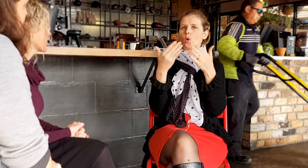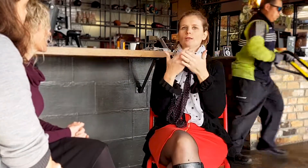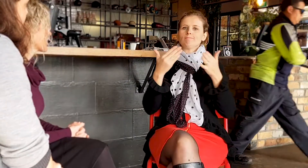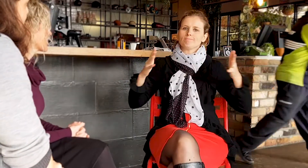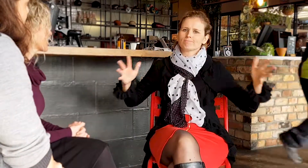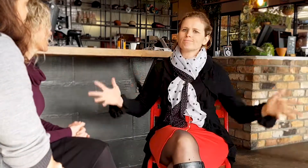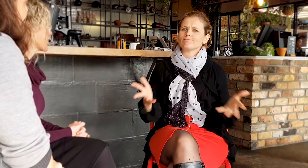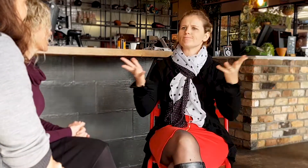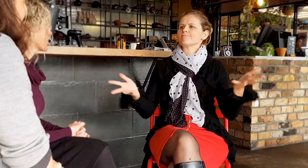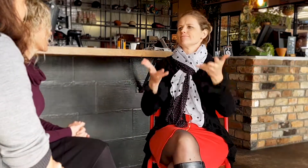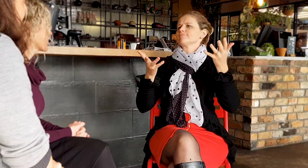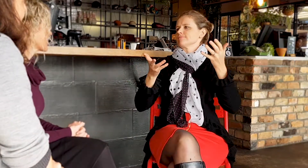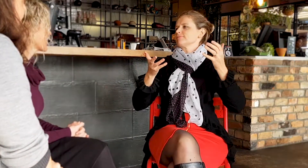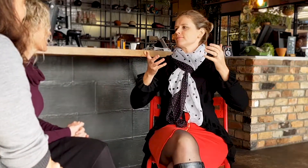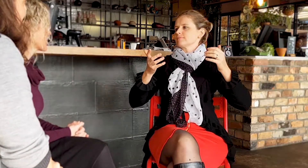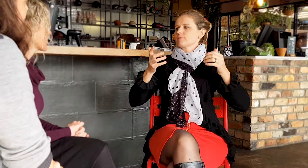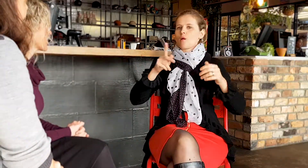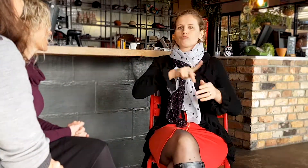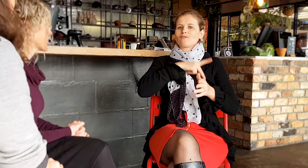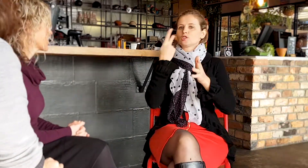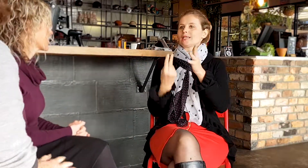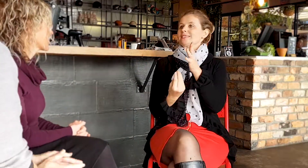no organisation that was really